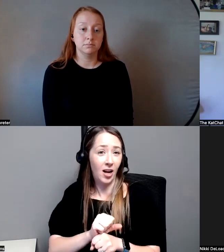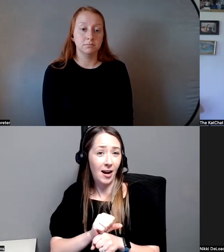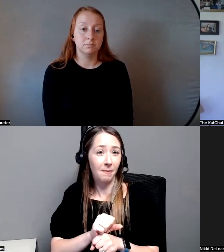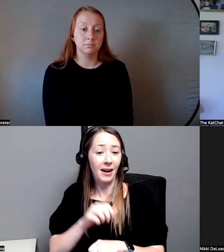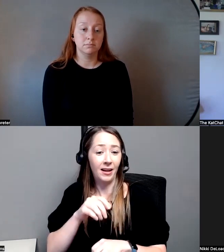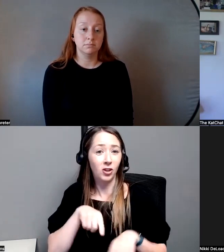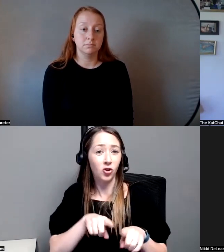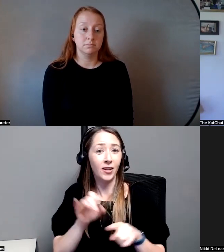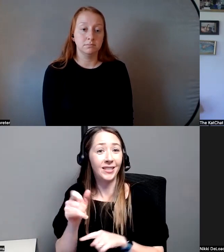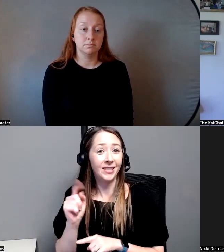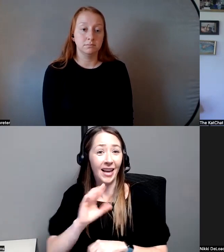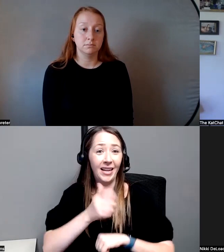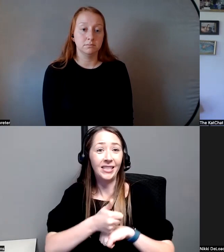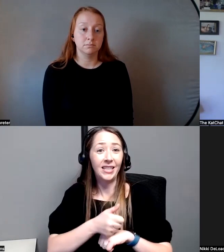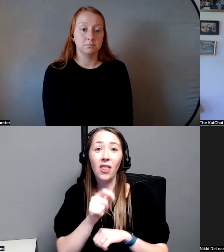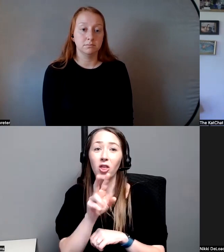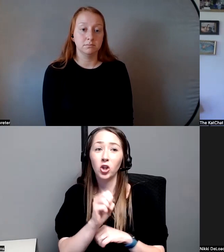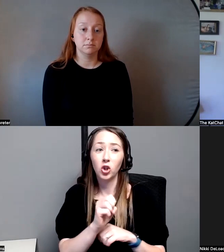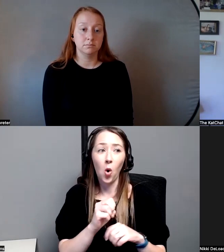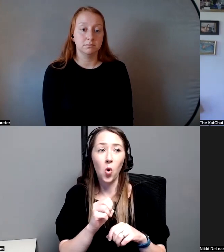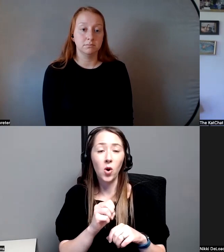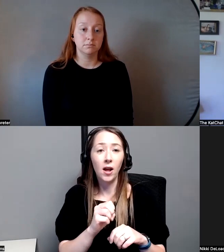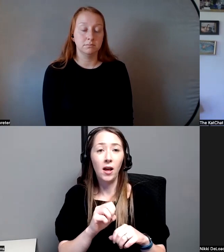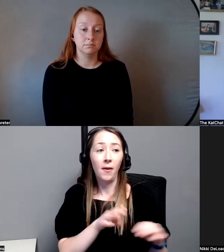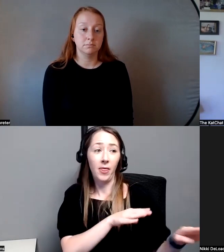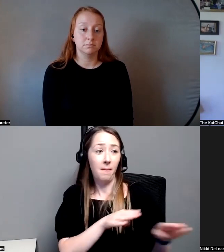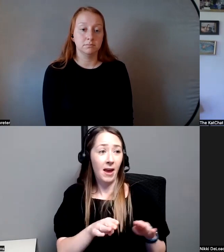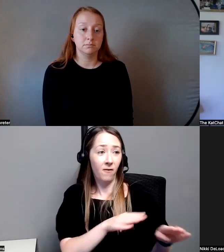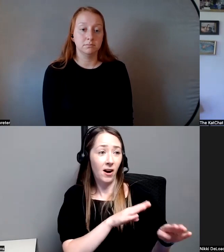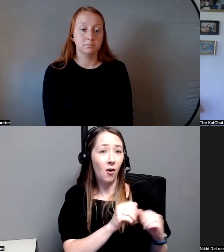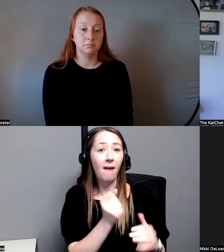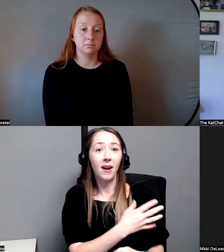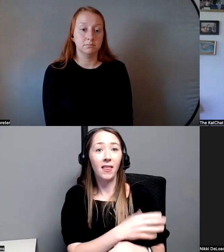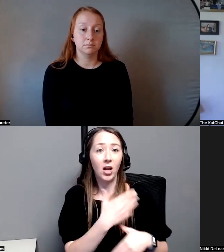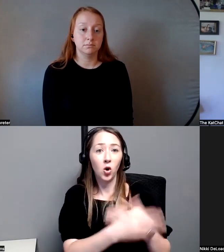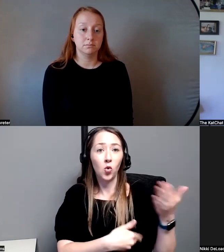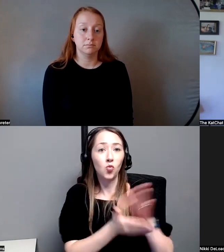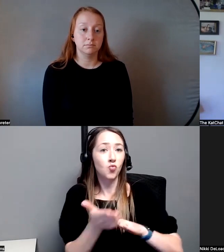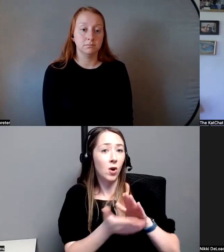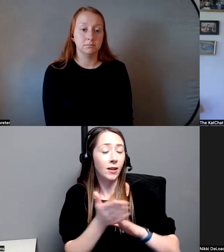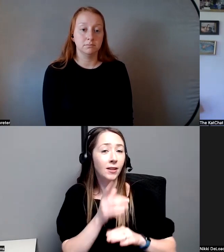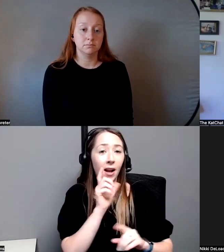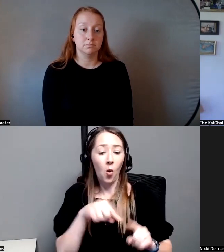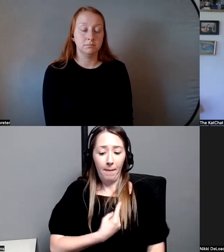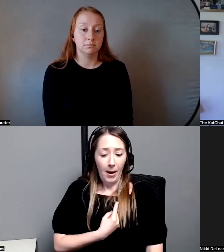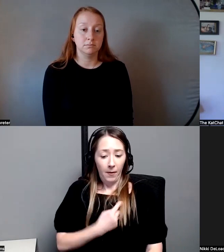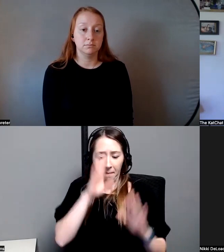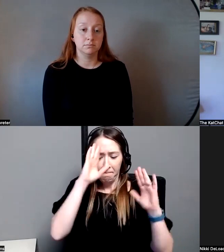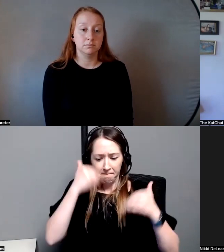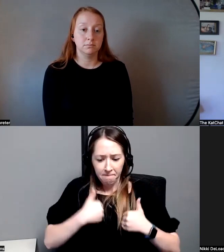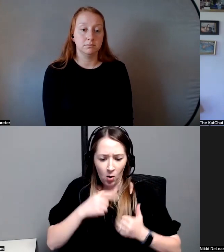on a set is to set a tone for how everything is going to be. And it's not just about me, it's making